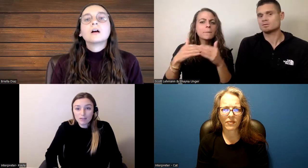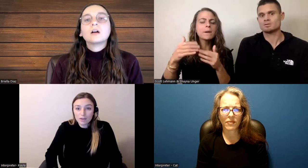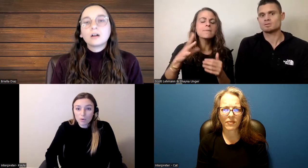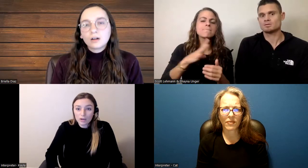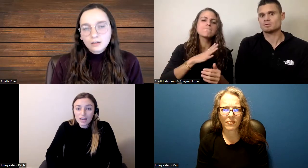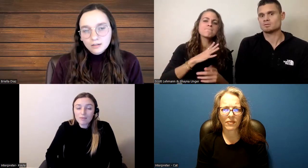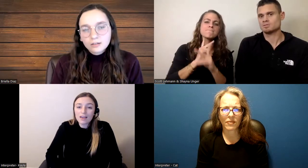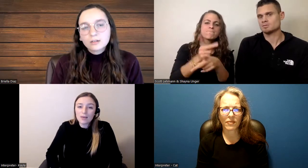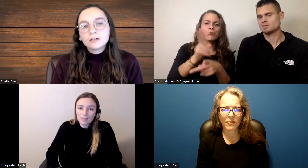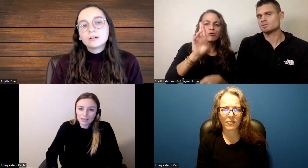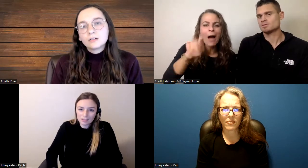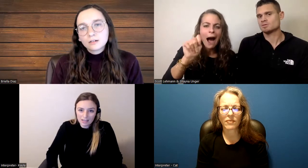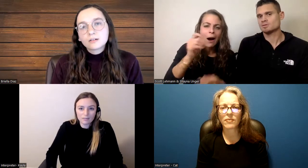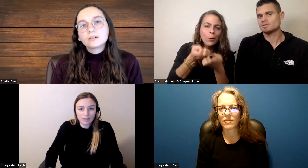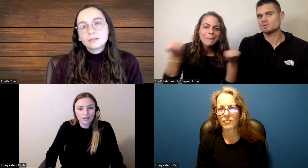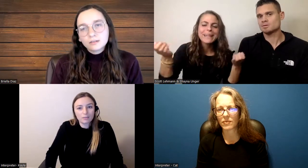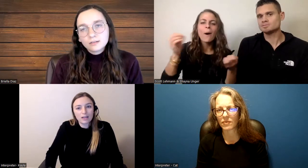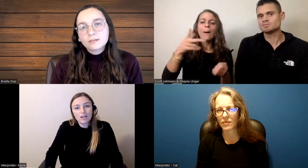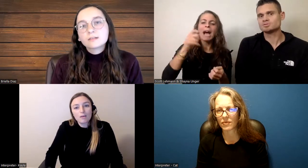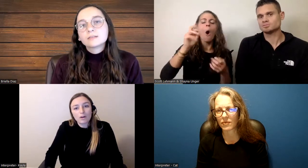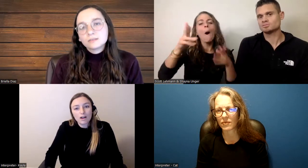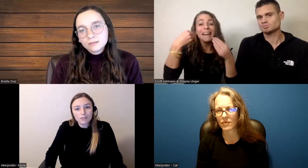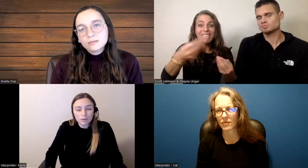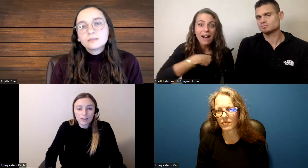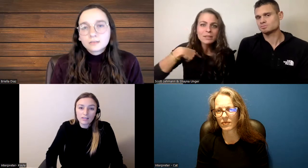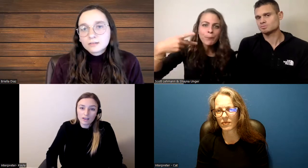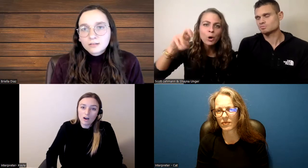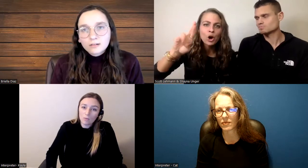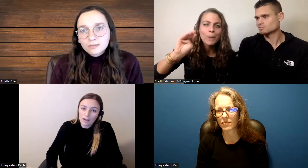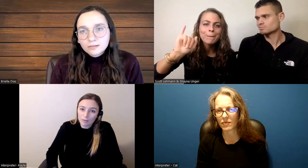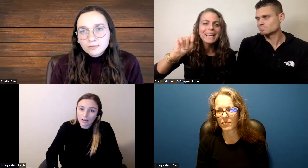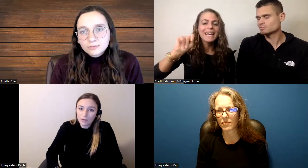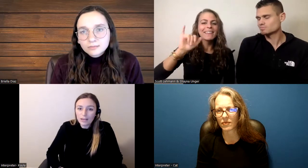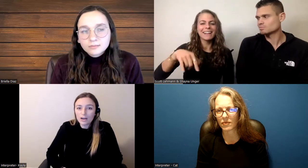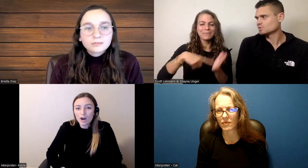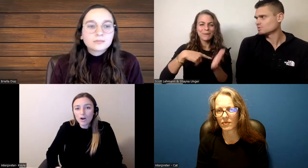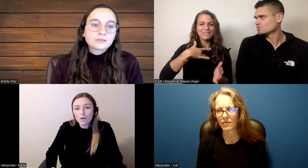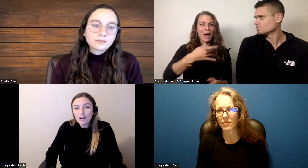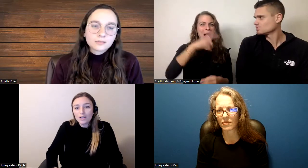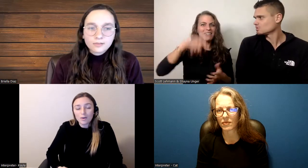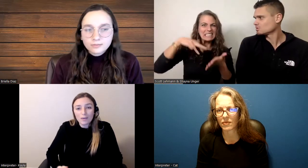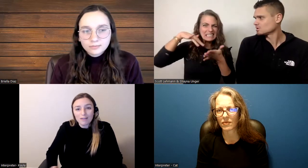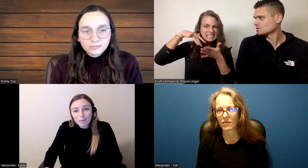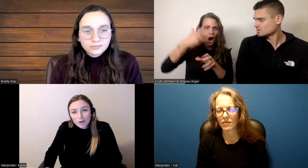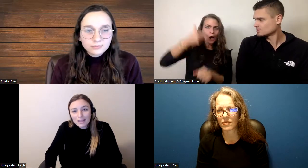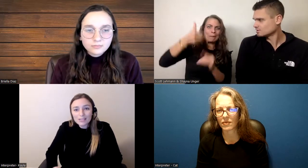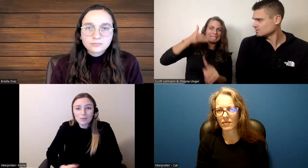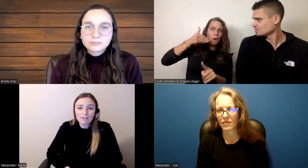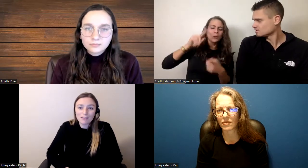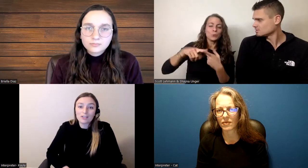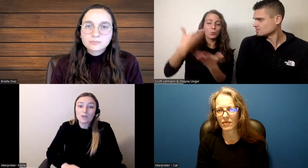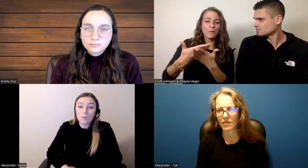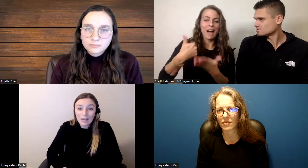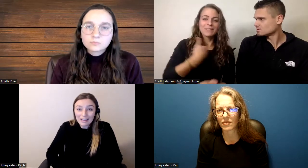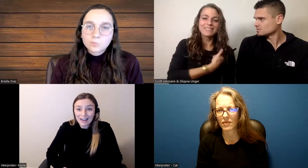explain everything more in depth. And then they tend to feel a little bit more comfortable. They think, oh, we have the right equipment. Oh, you know, we have the permits, we